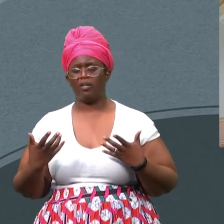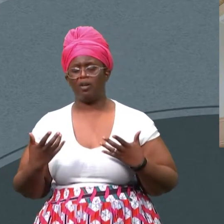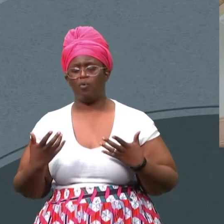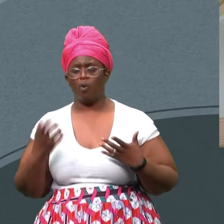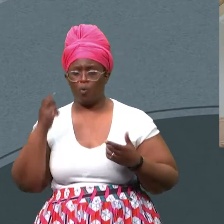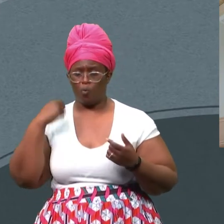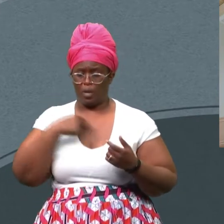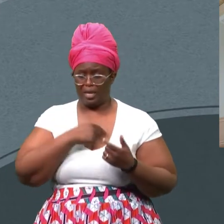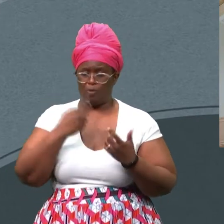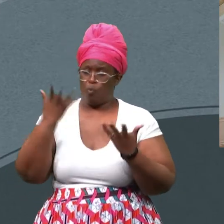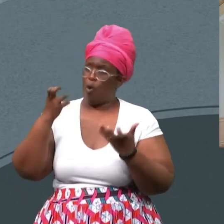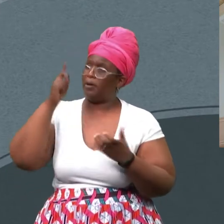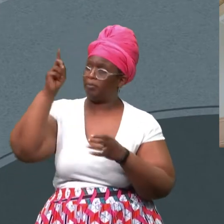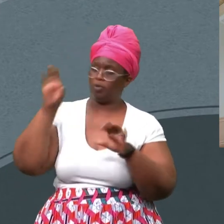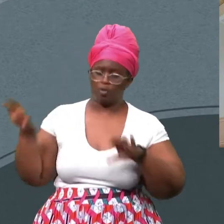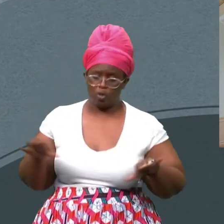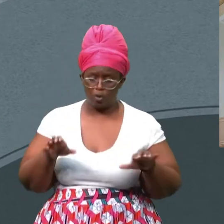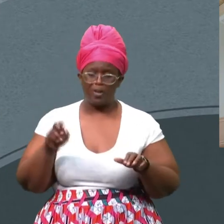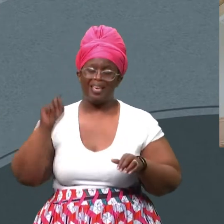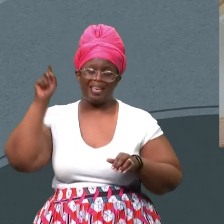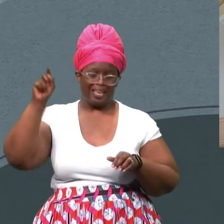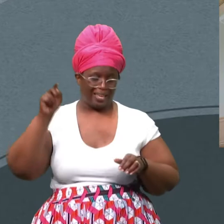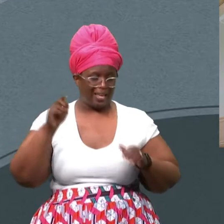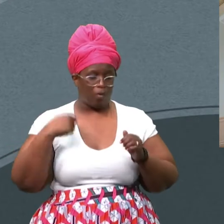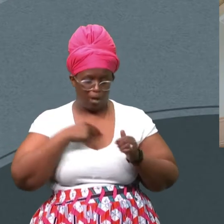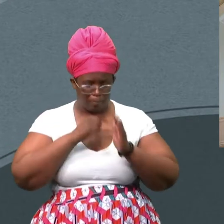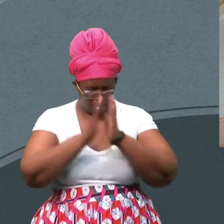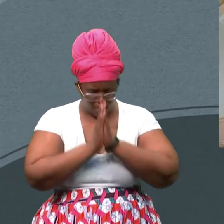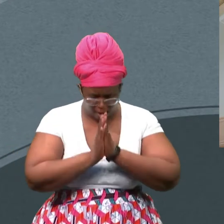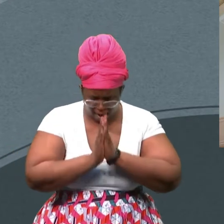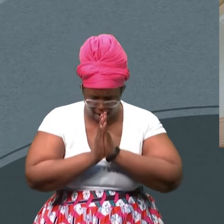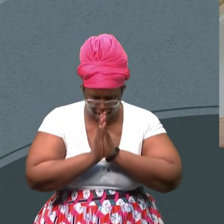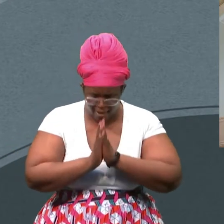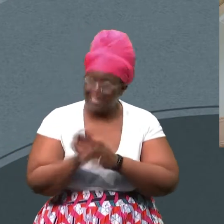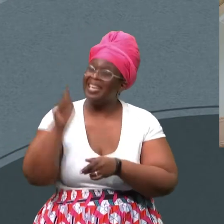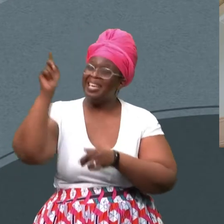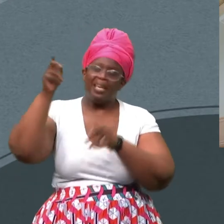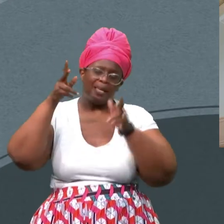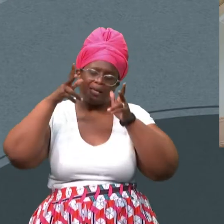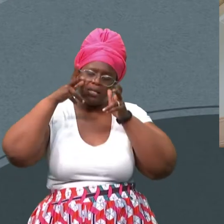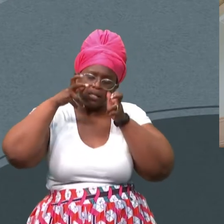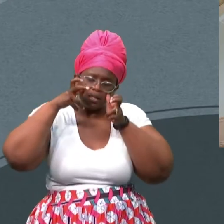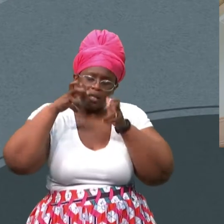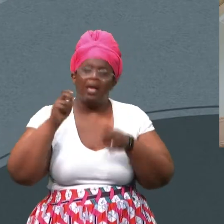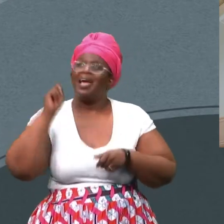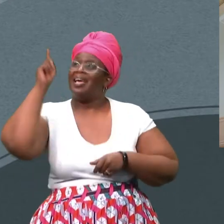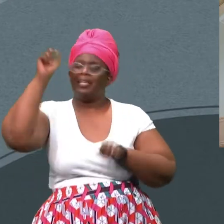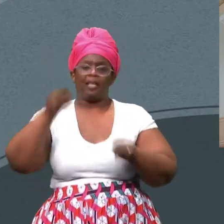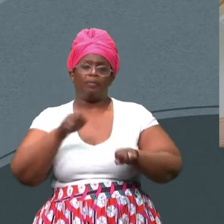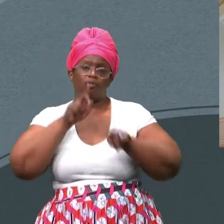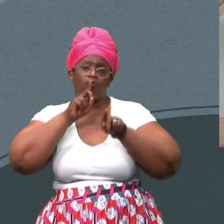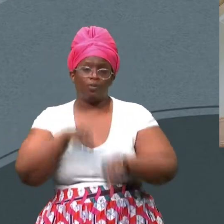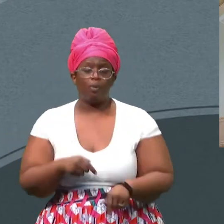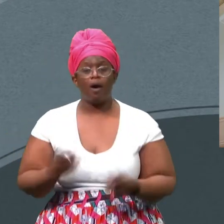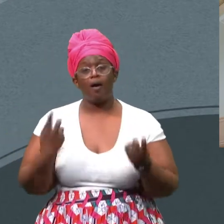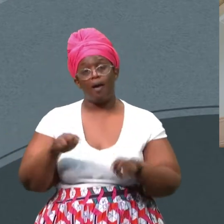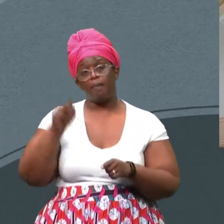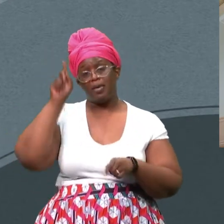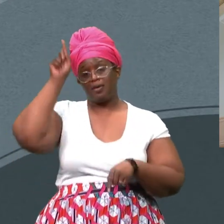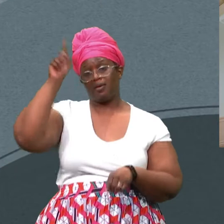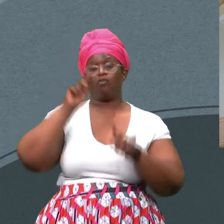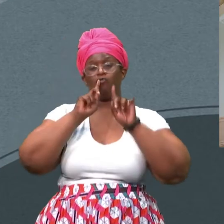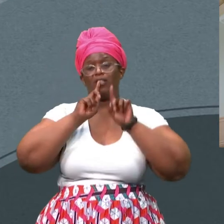do, then God hears our prayers and God is able to respond. And when God responds, he responds